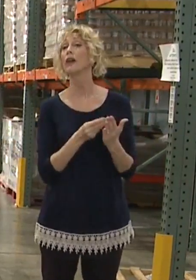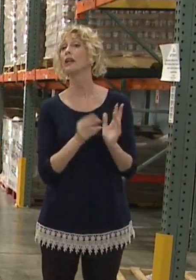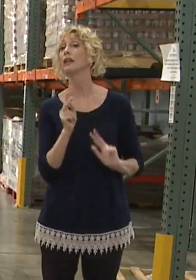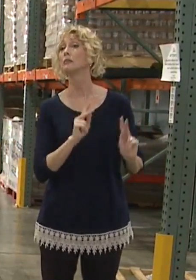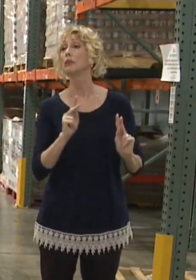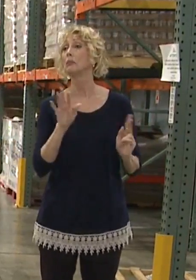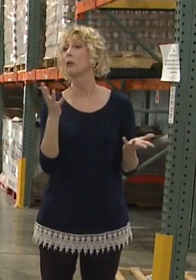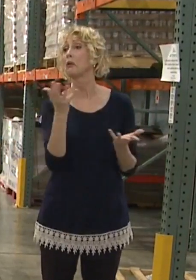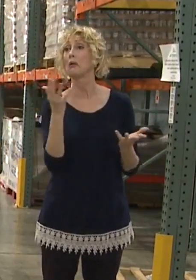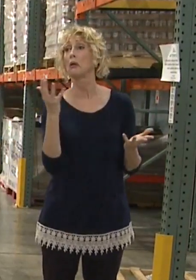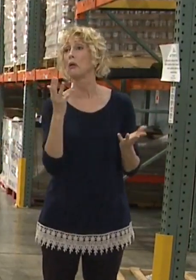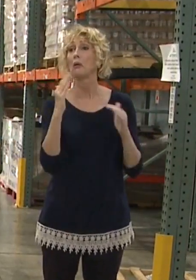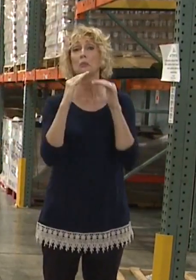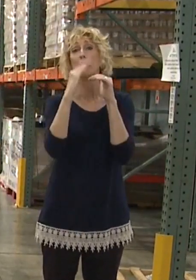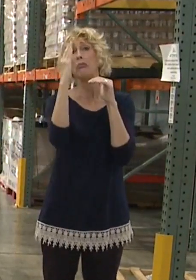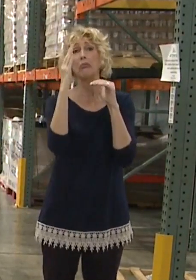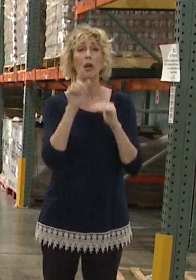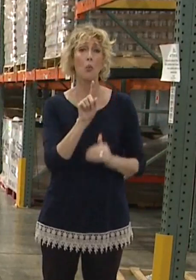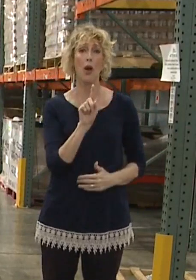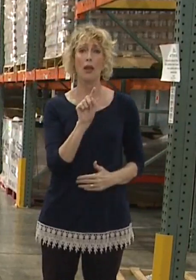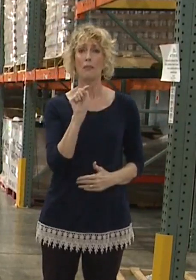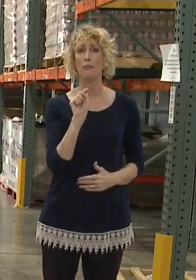probably north of one point.